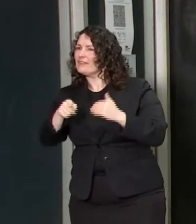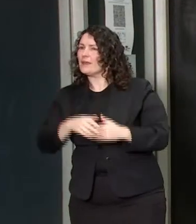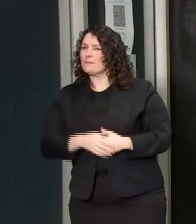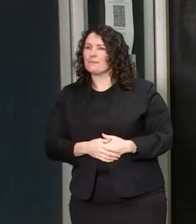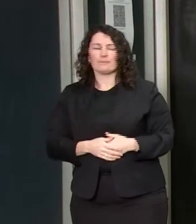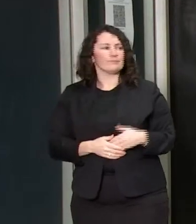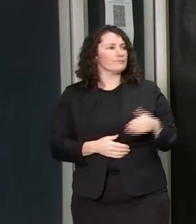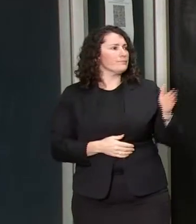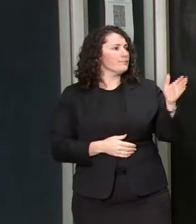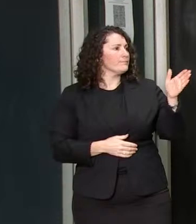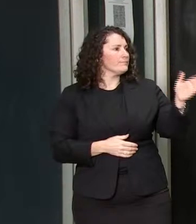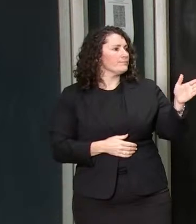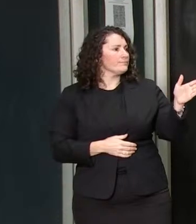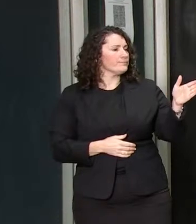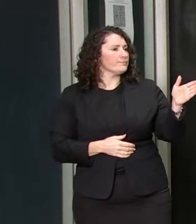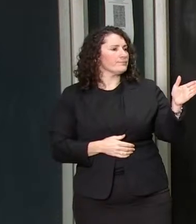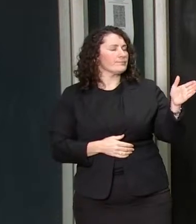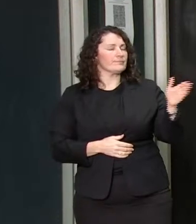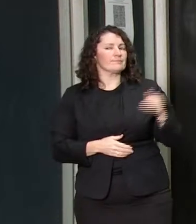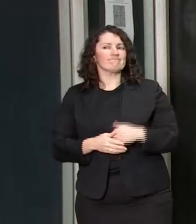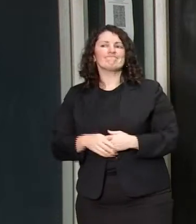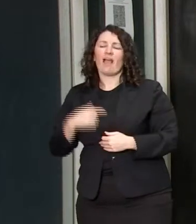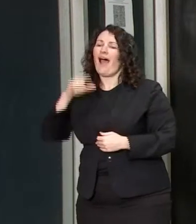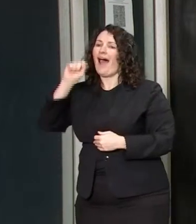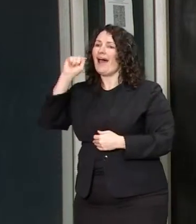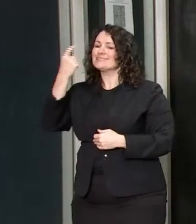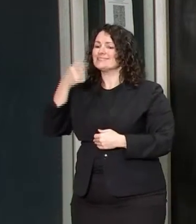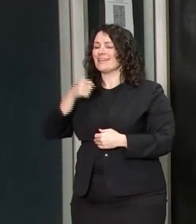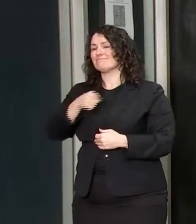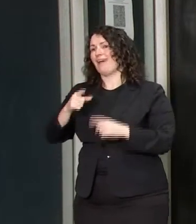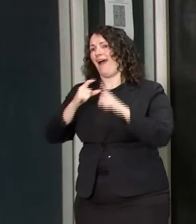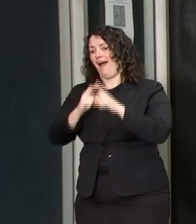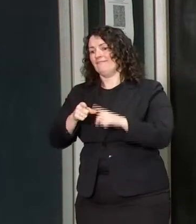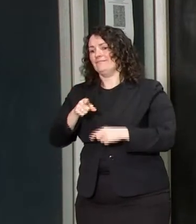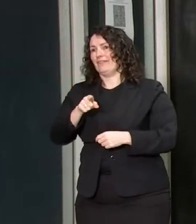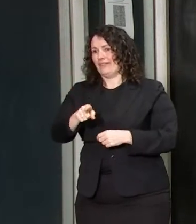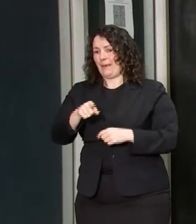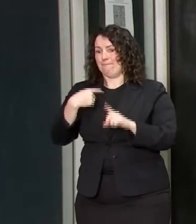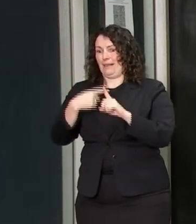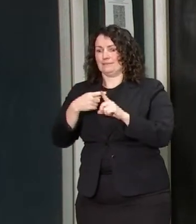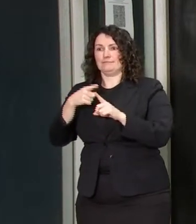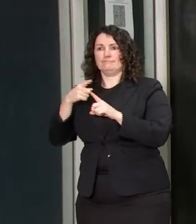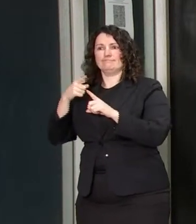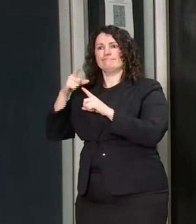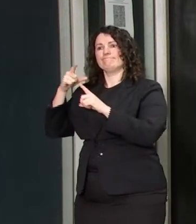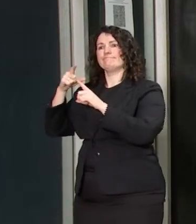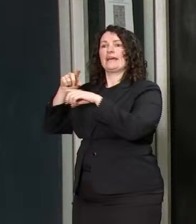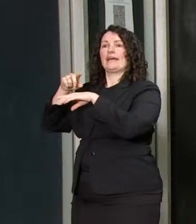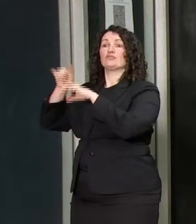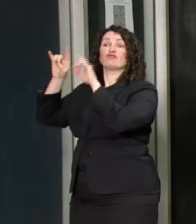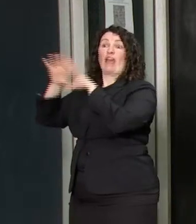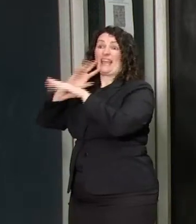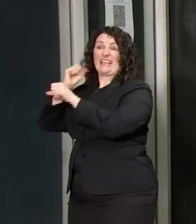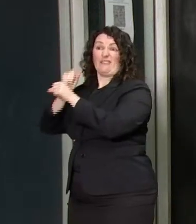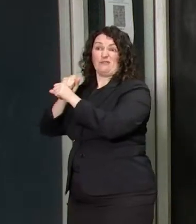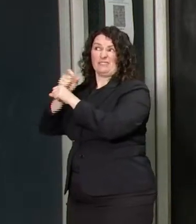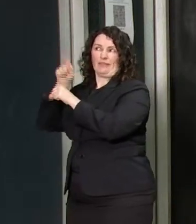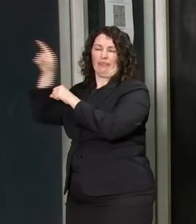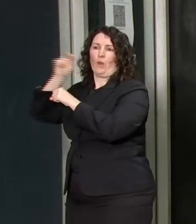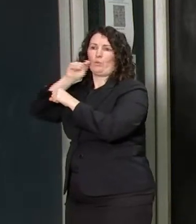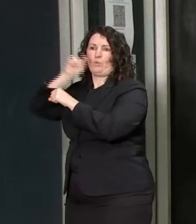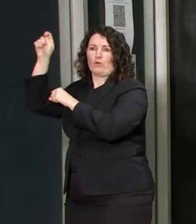Commonwealth support for gyms, but it's not just on the Victorian data with respect to the Hallam outbreak. It is the international experience of